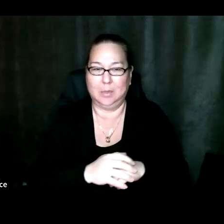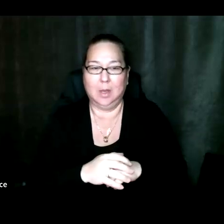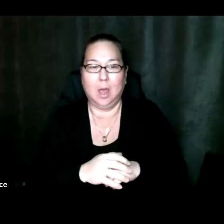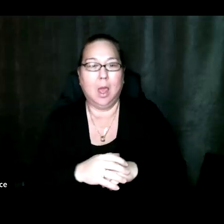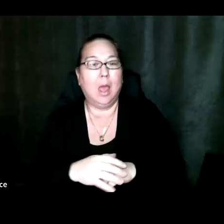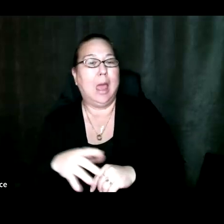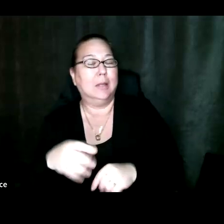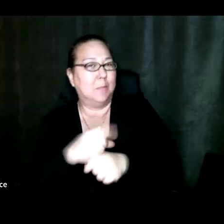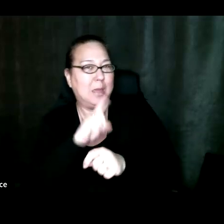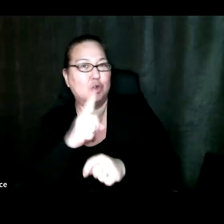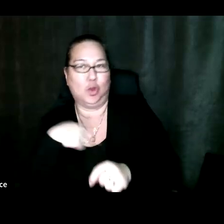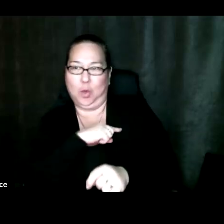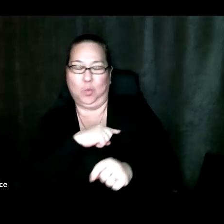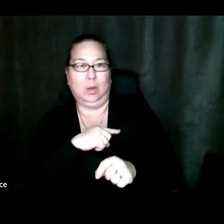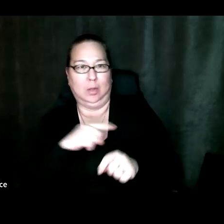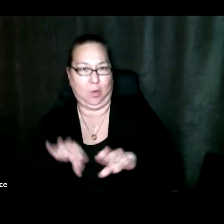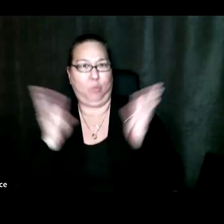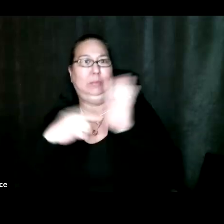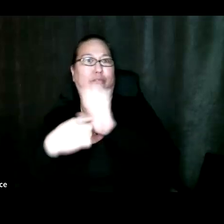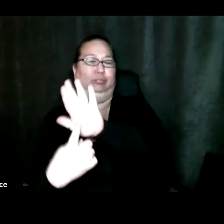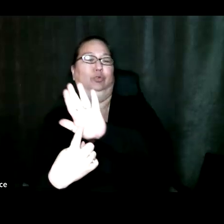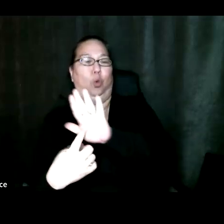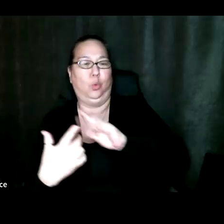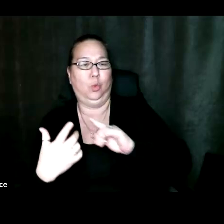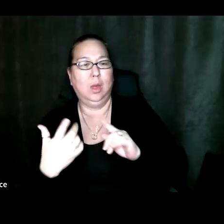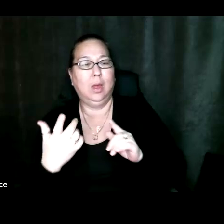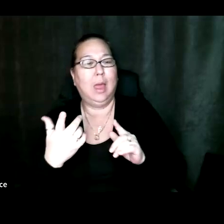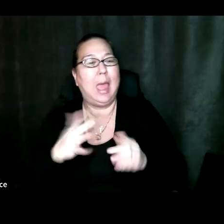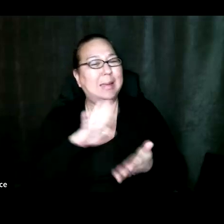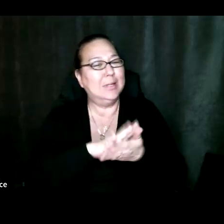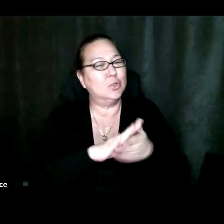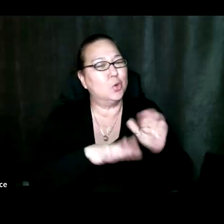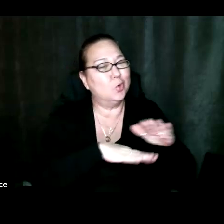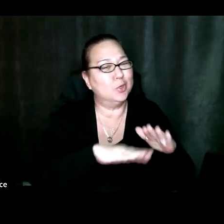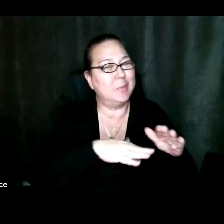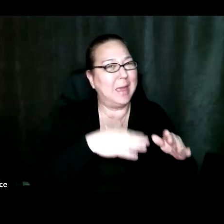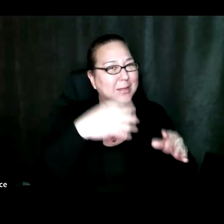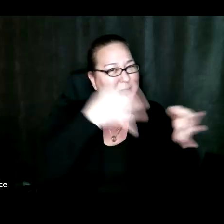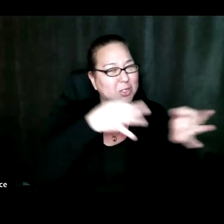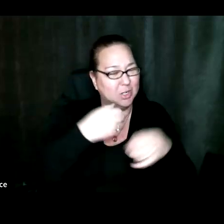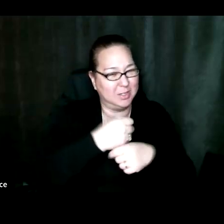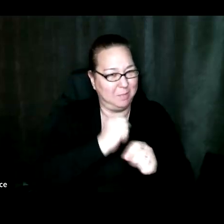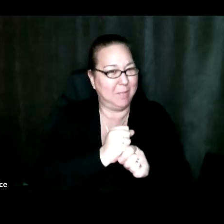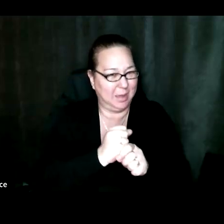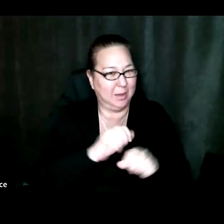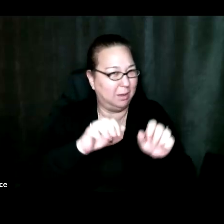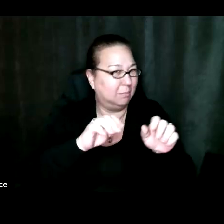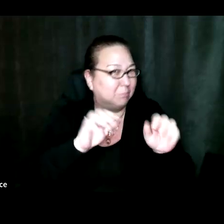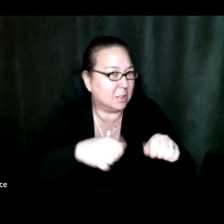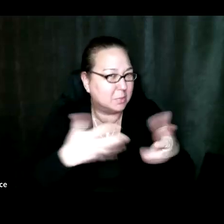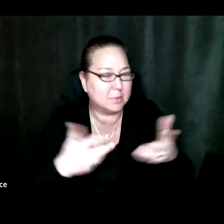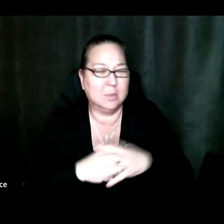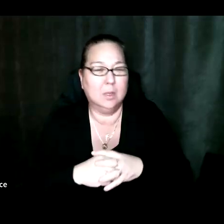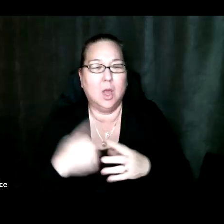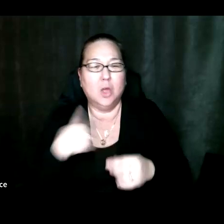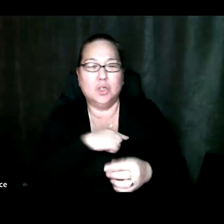and what didn't. And the other thing that I really appreciate about the direction we've gotten from the superintendent on it, and every year in budget season, we have to sort of